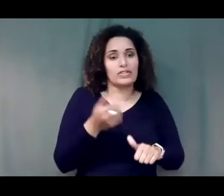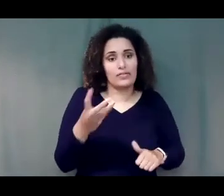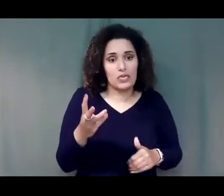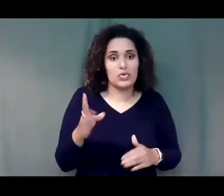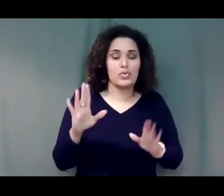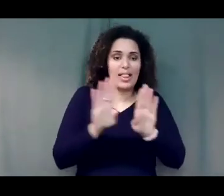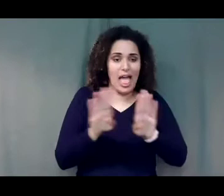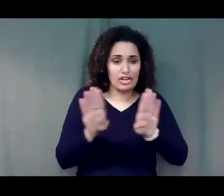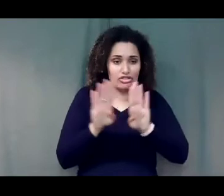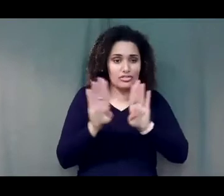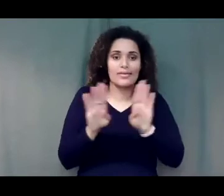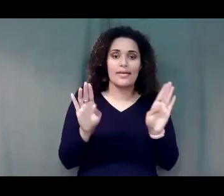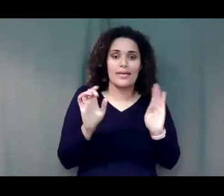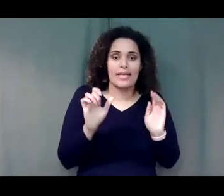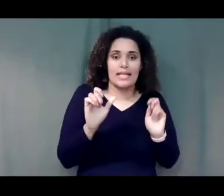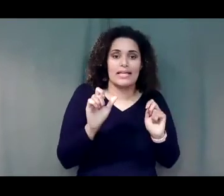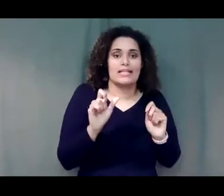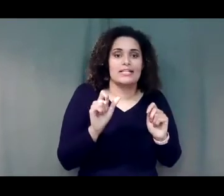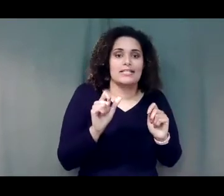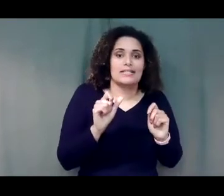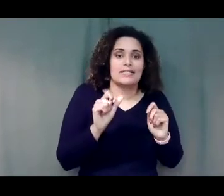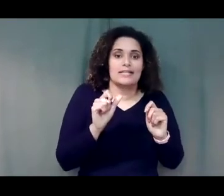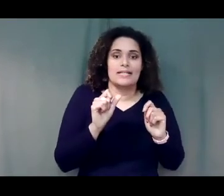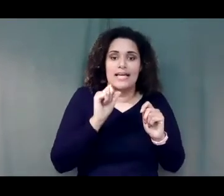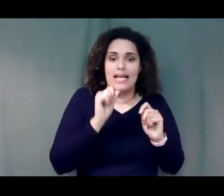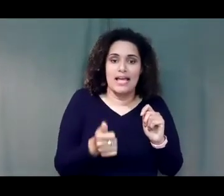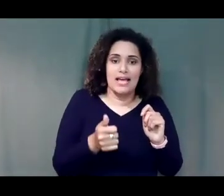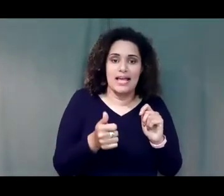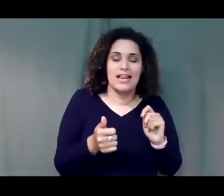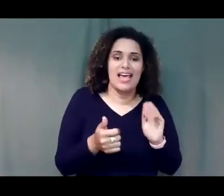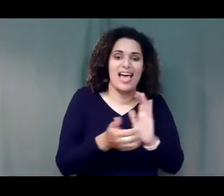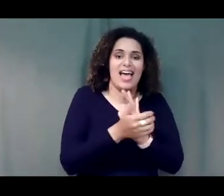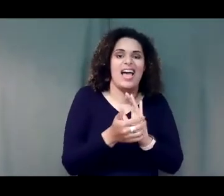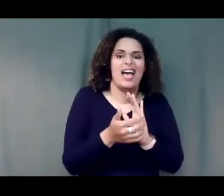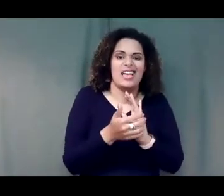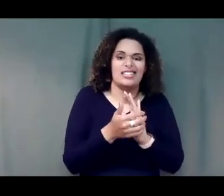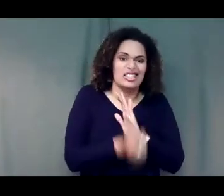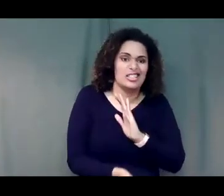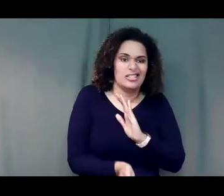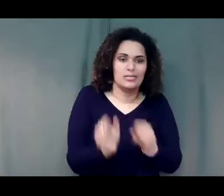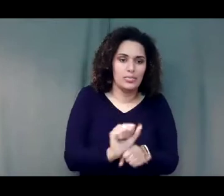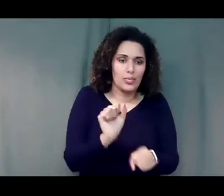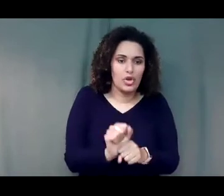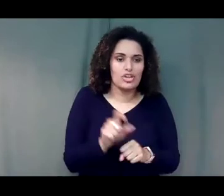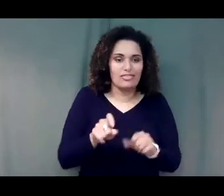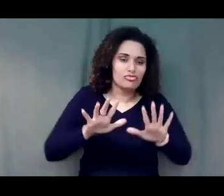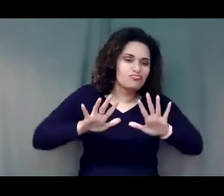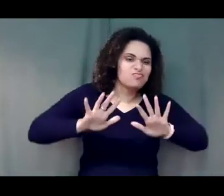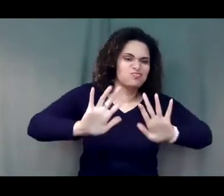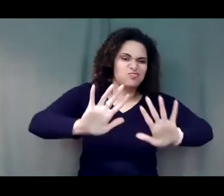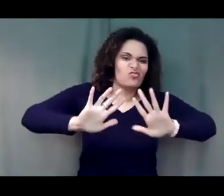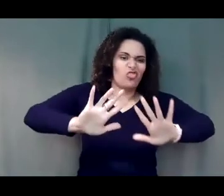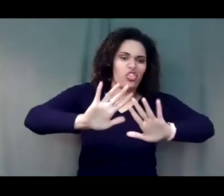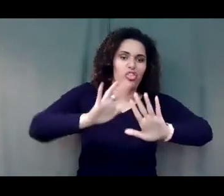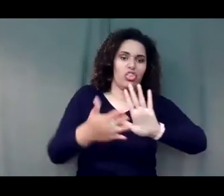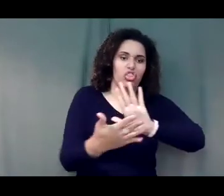really not particularly high skilled work. You just have to kind of like squish